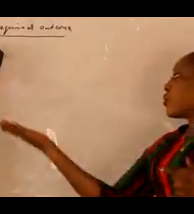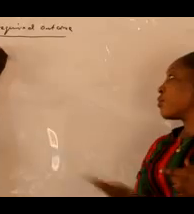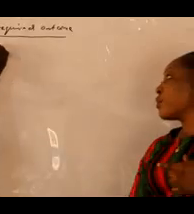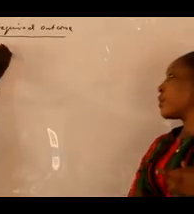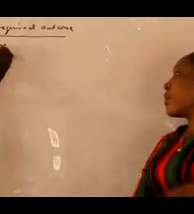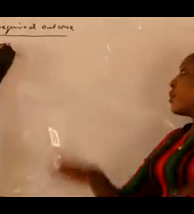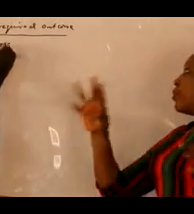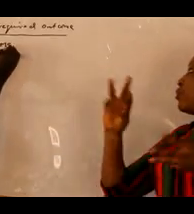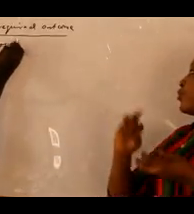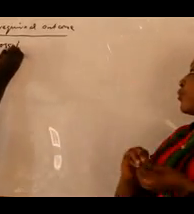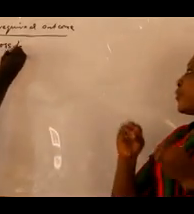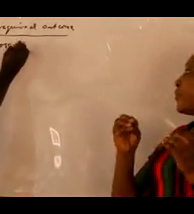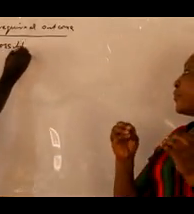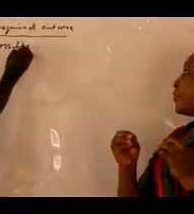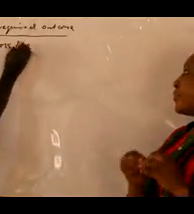of possible